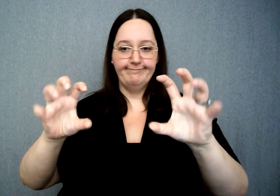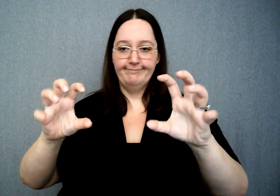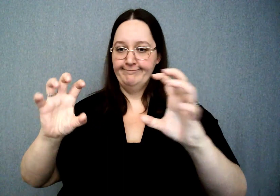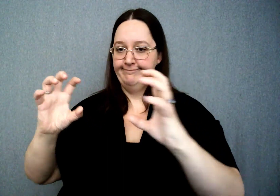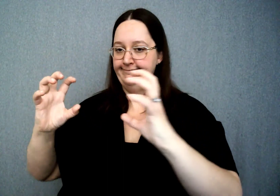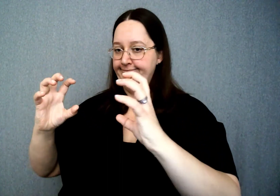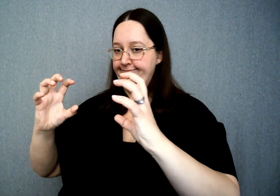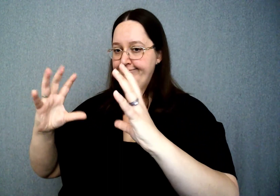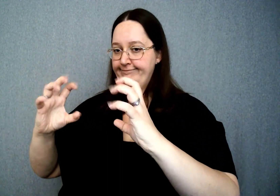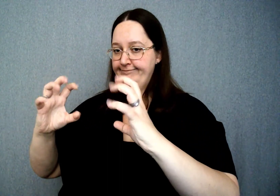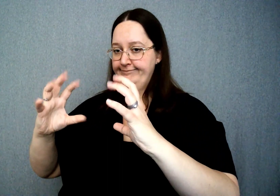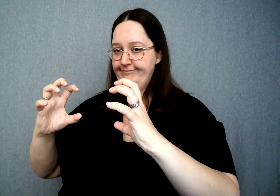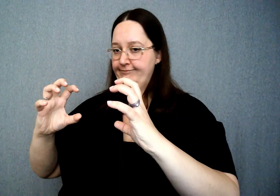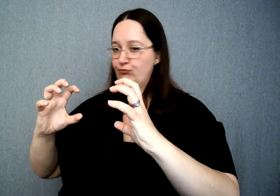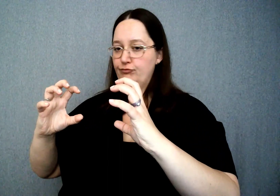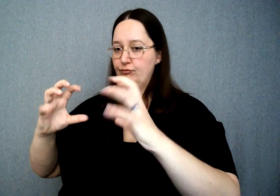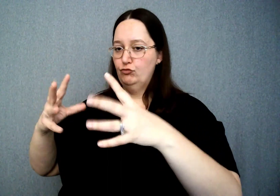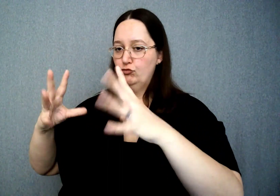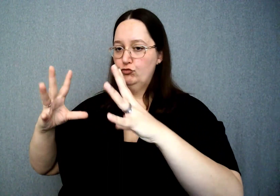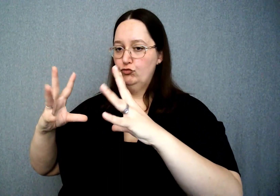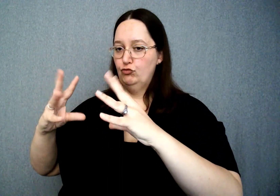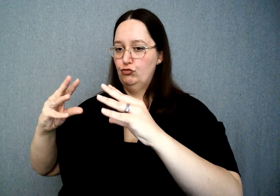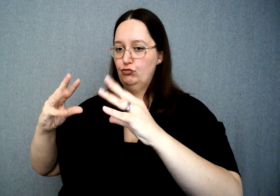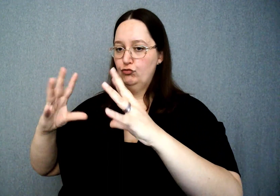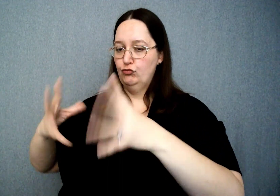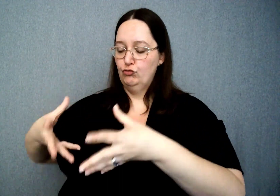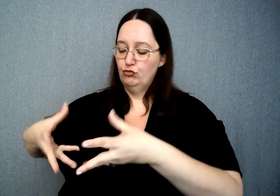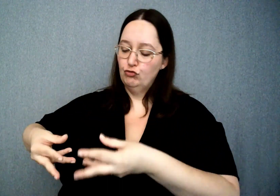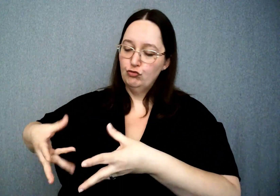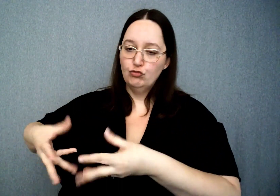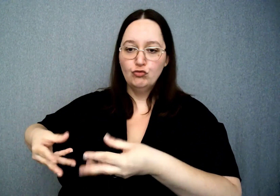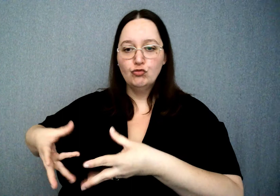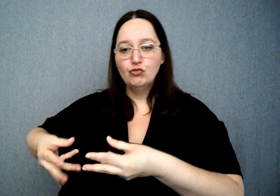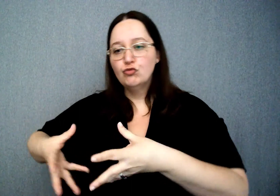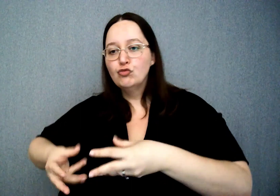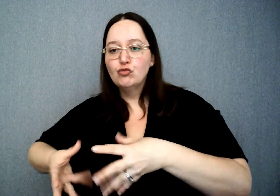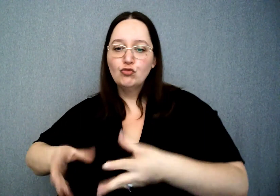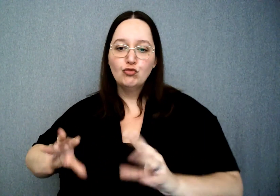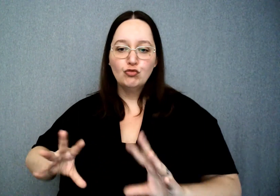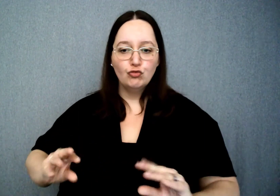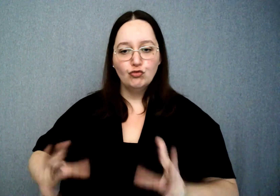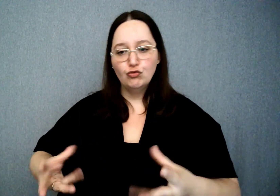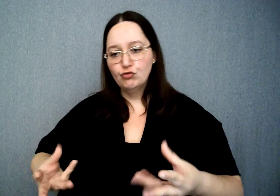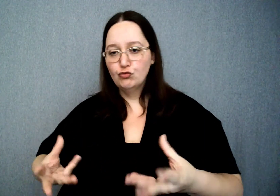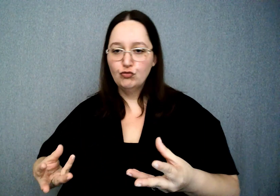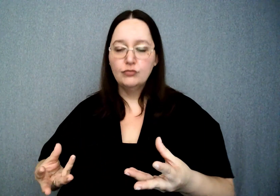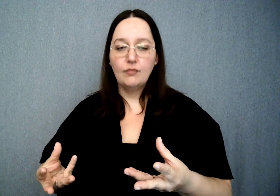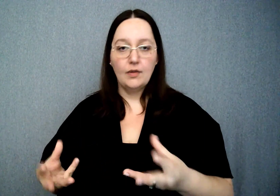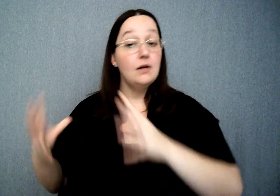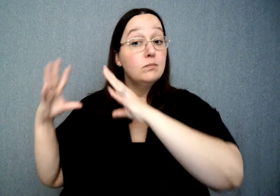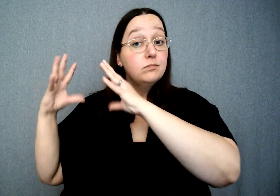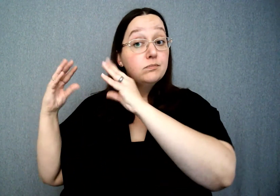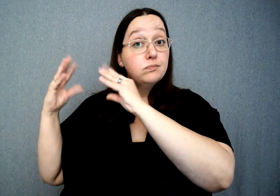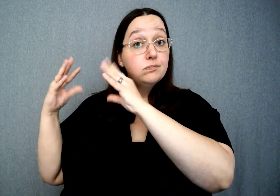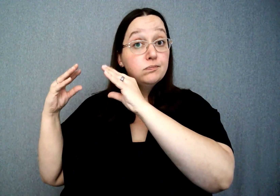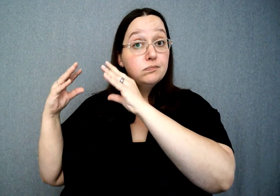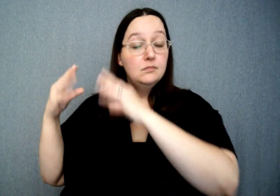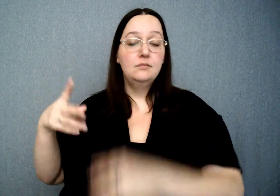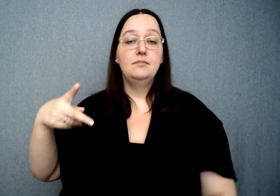Don't bend at your little knuckles. Don't do that. All right, bend at your big knuckles. All right, imagine you're playing